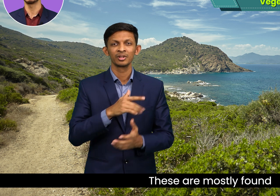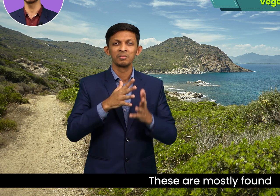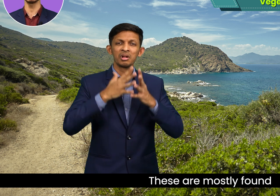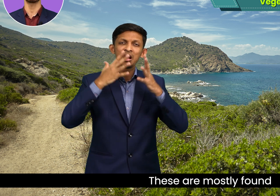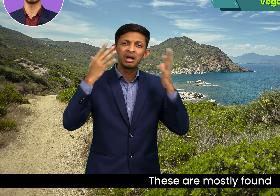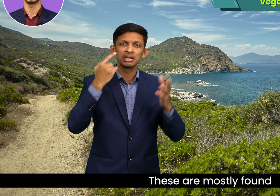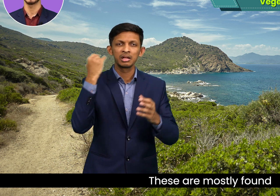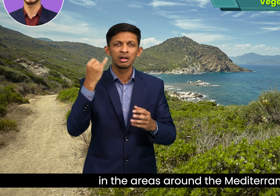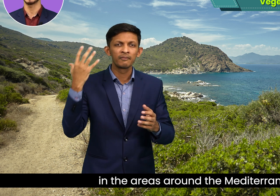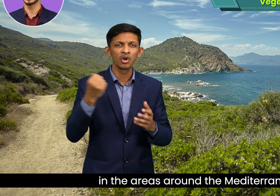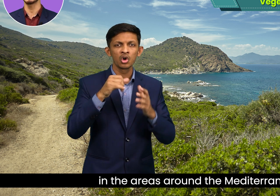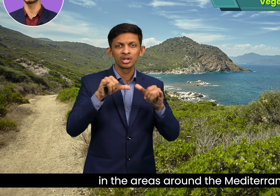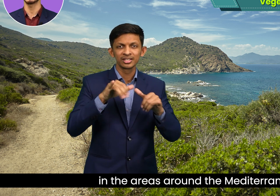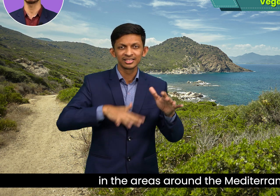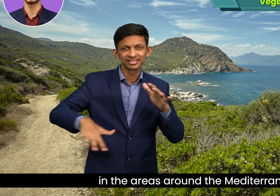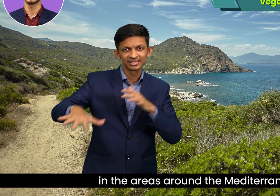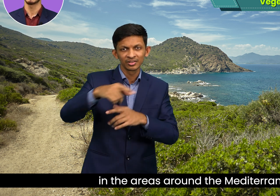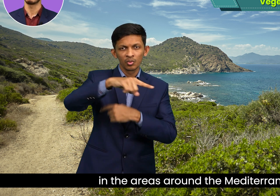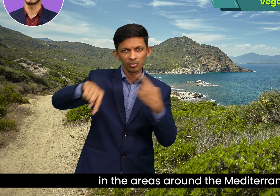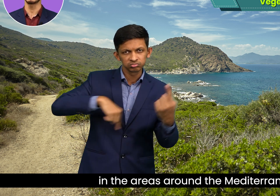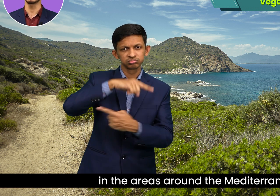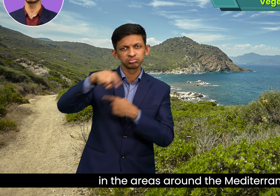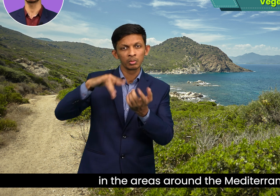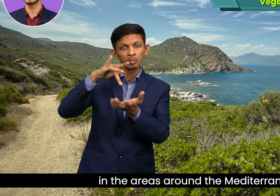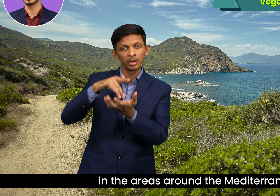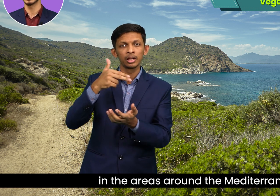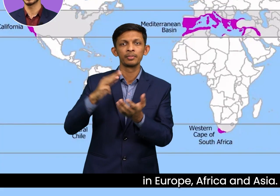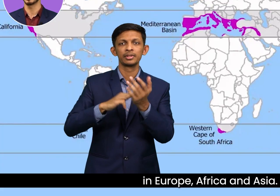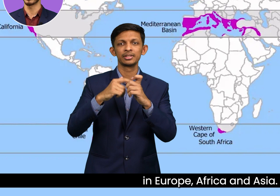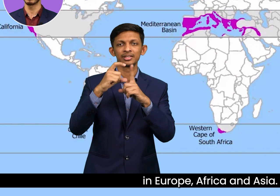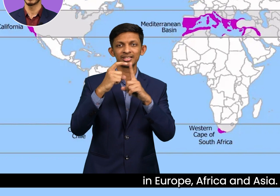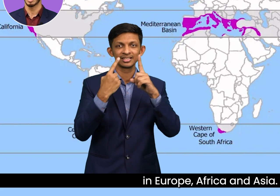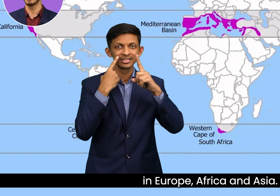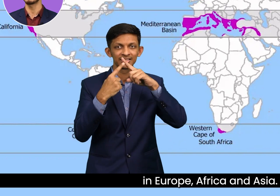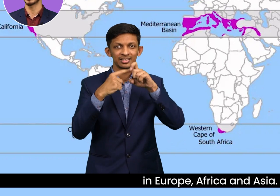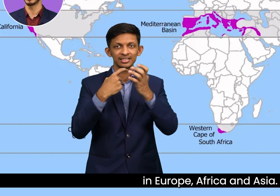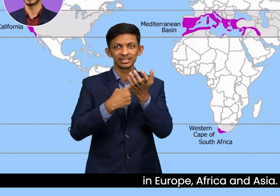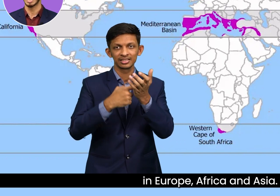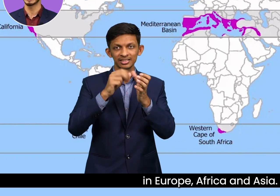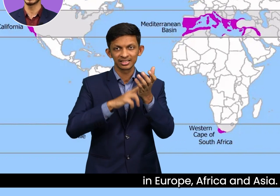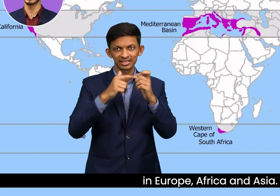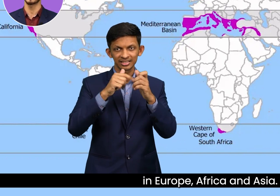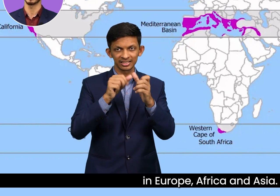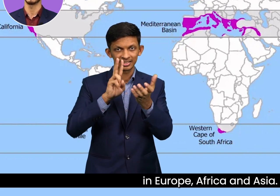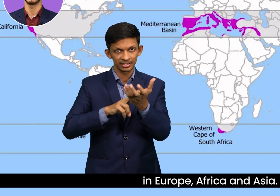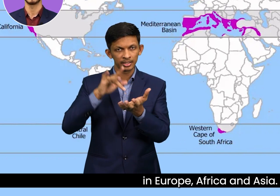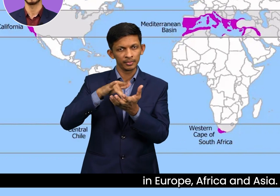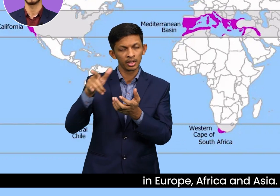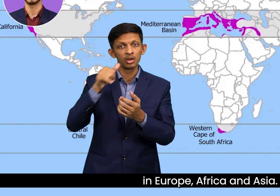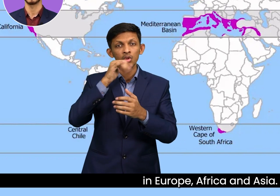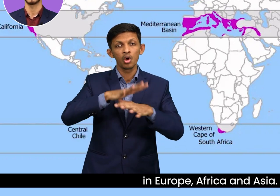These are mostly found in the areas around the Mediterranean Sea in Europe, Africa, and Asia.